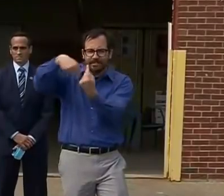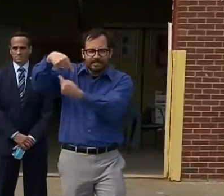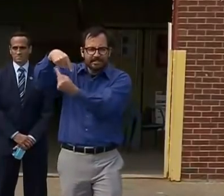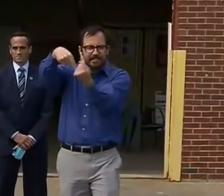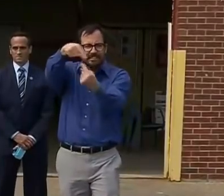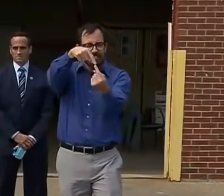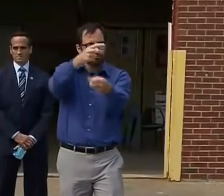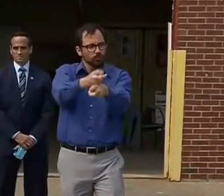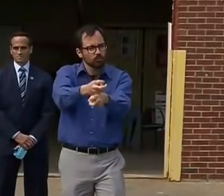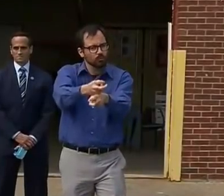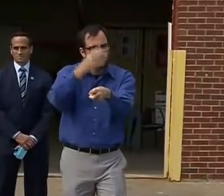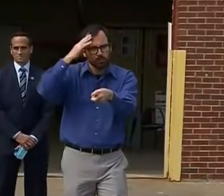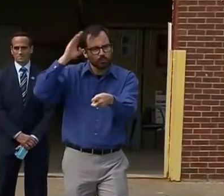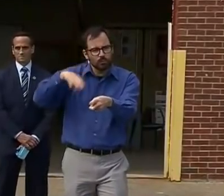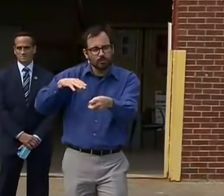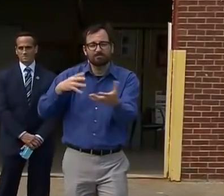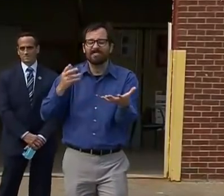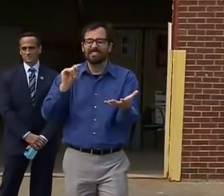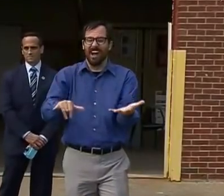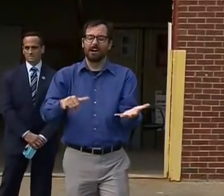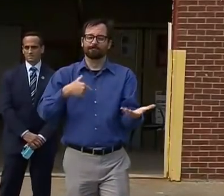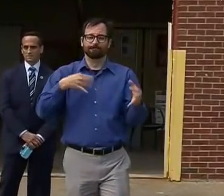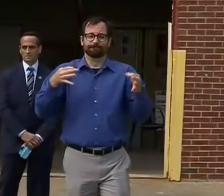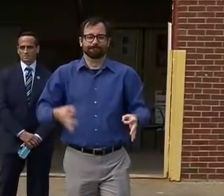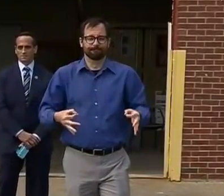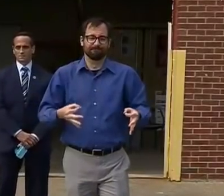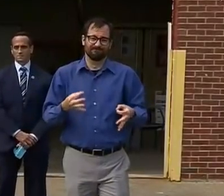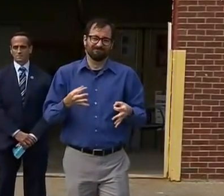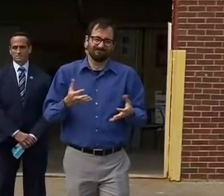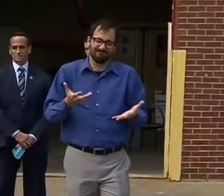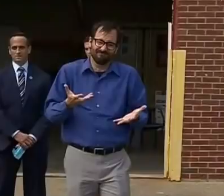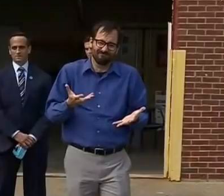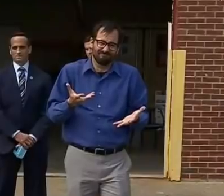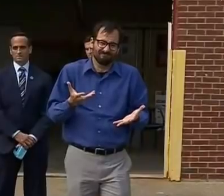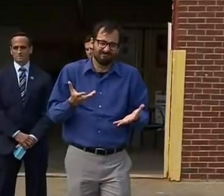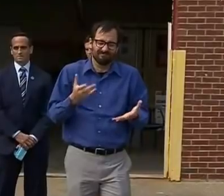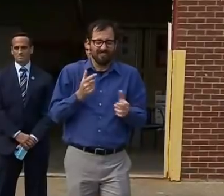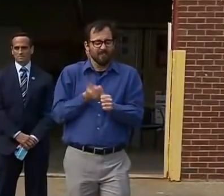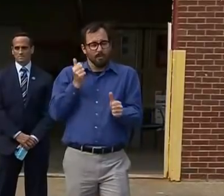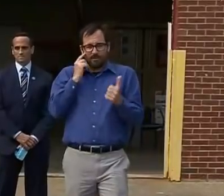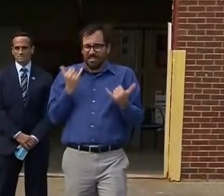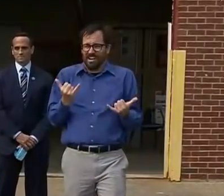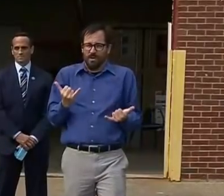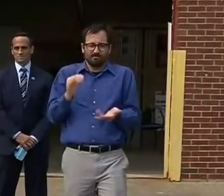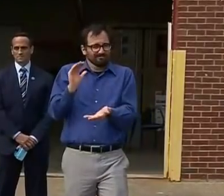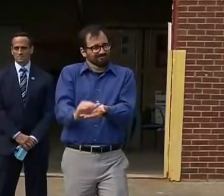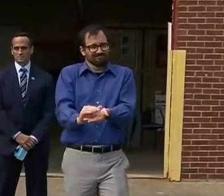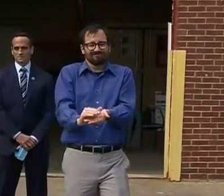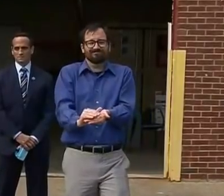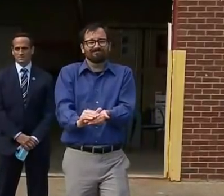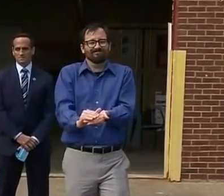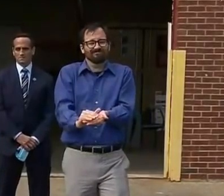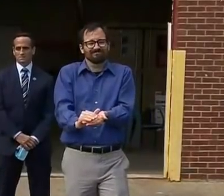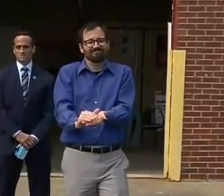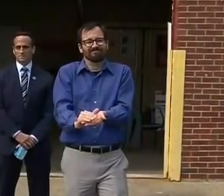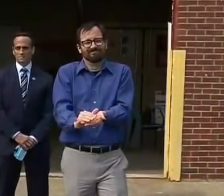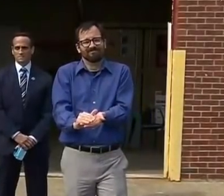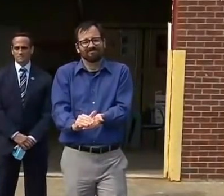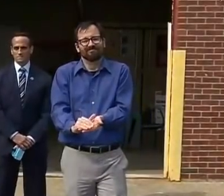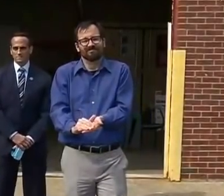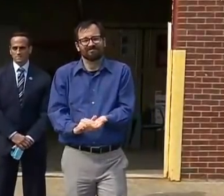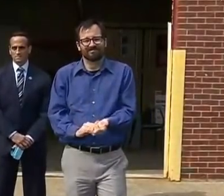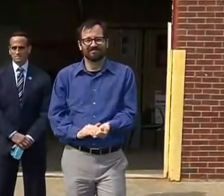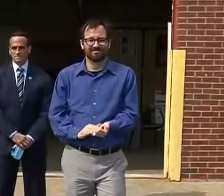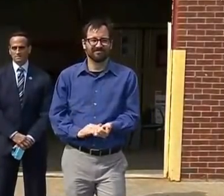we just can't be doing that stuff now, and we especially can't be doing that stuff as we head into this very difficult month